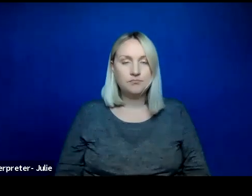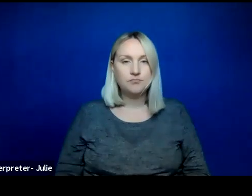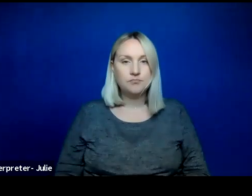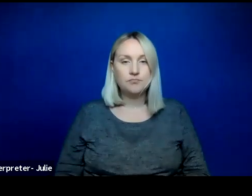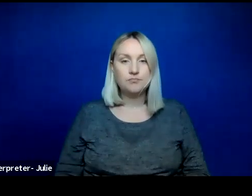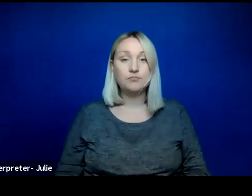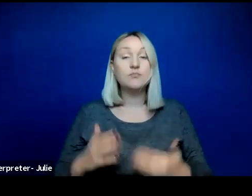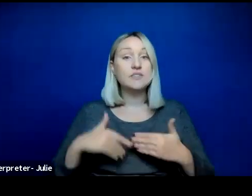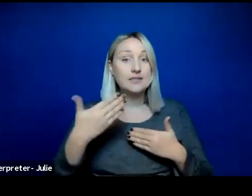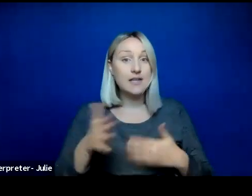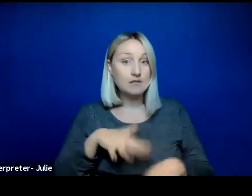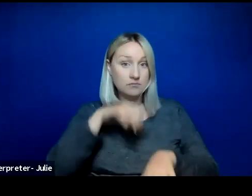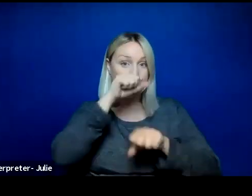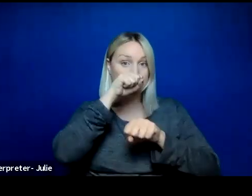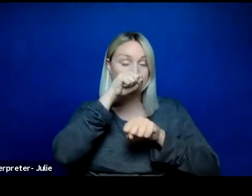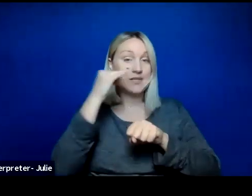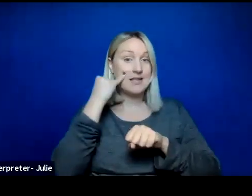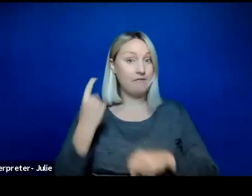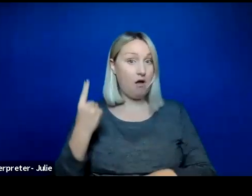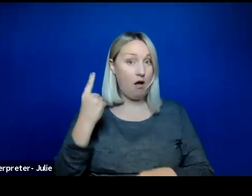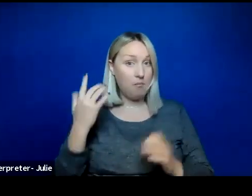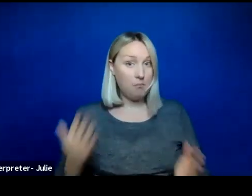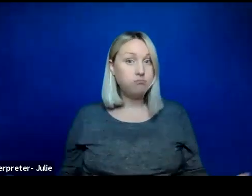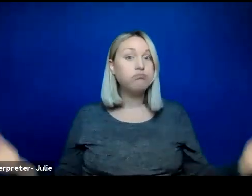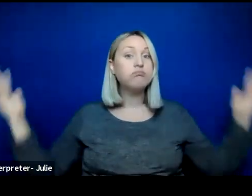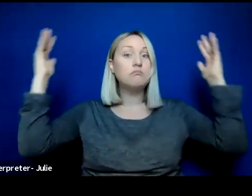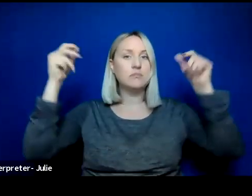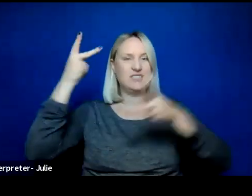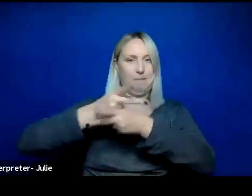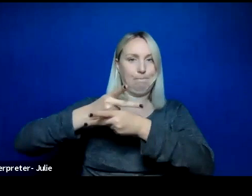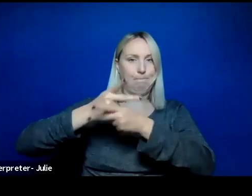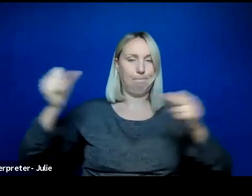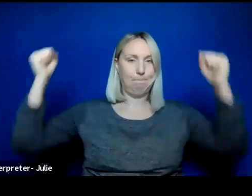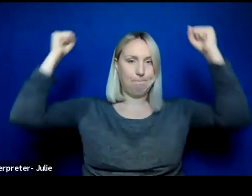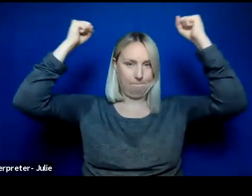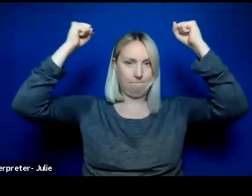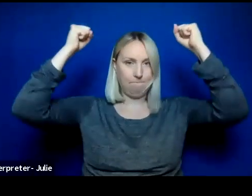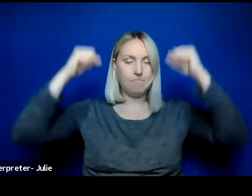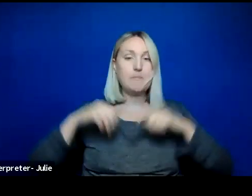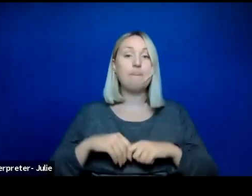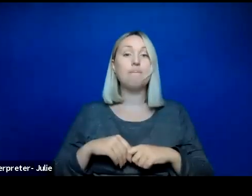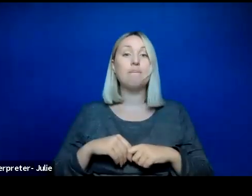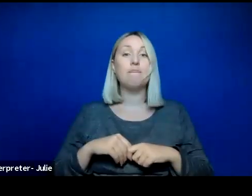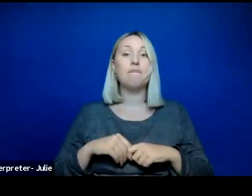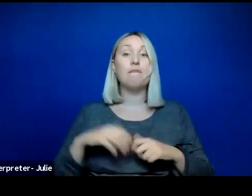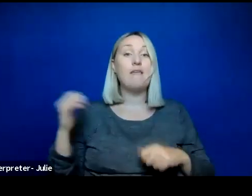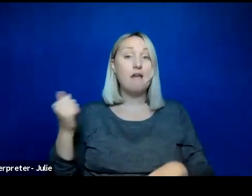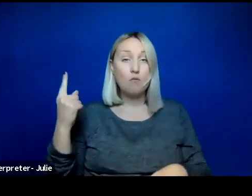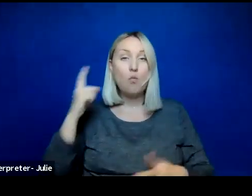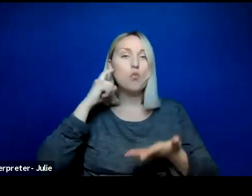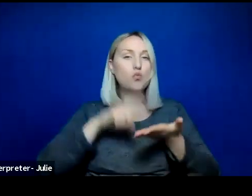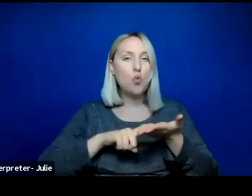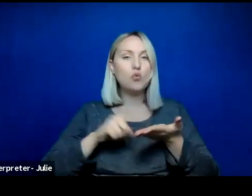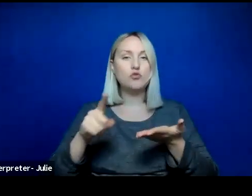On this next inhale, if you're reaching your arms forward or up, keep them there. And then everyone, just notice